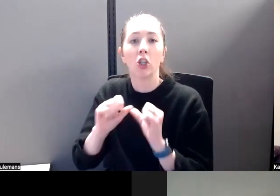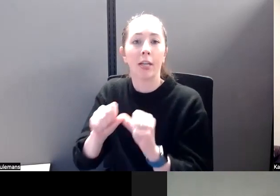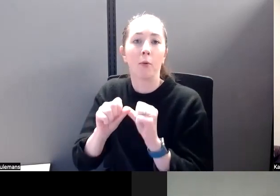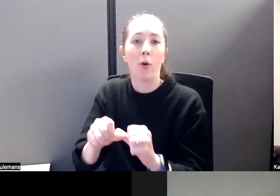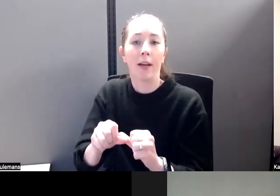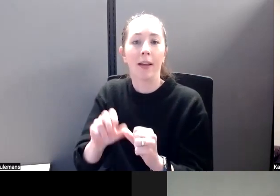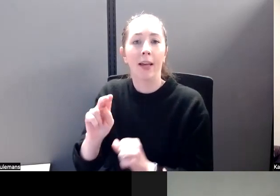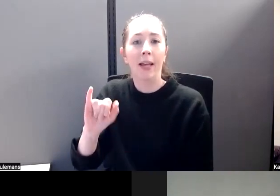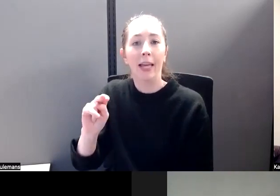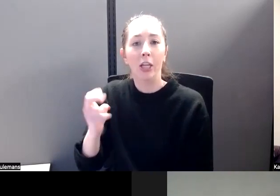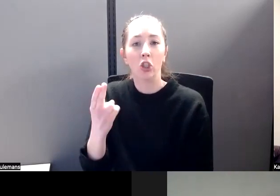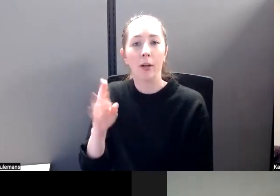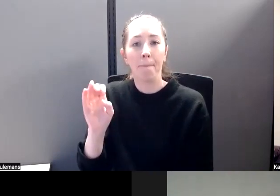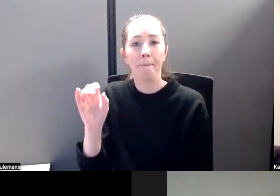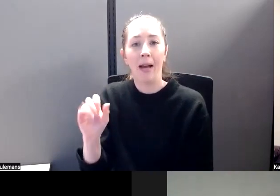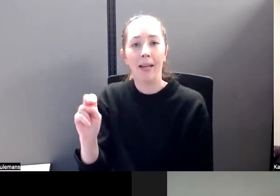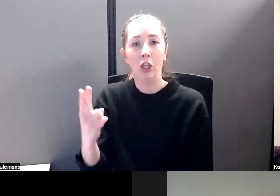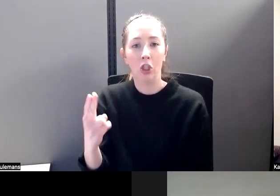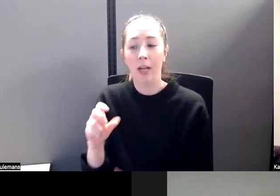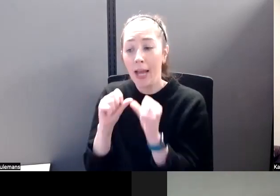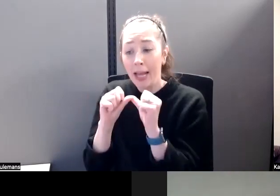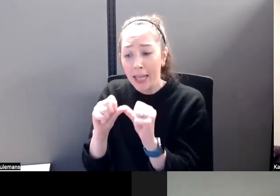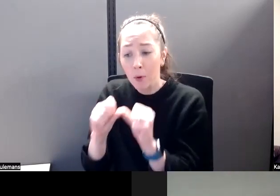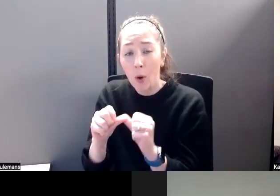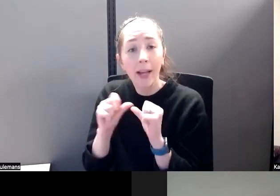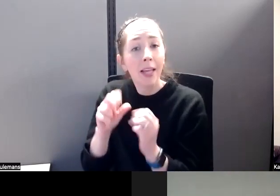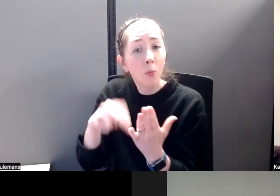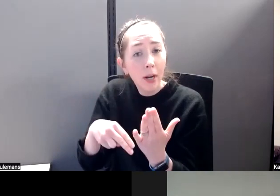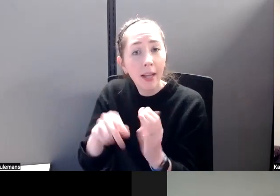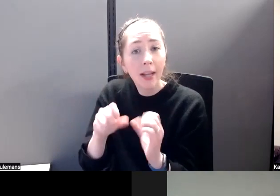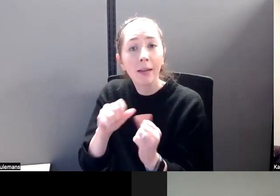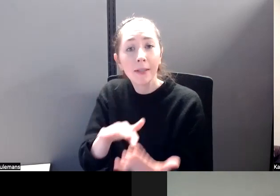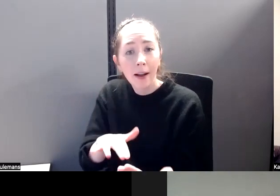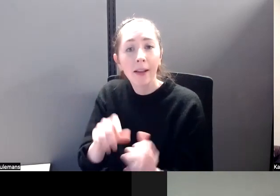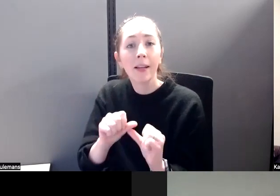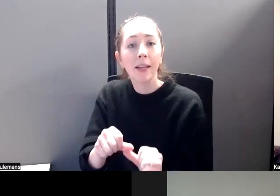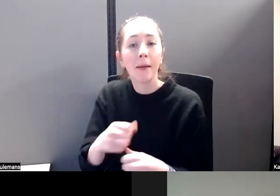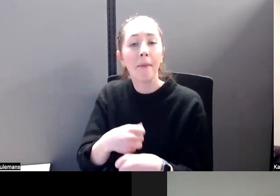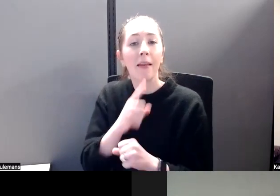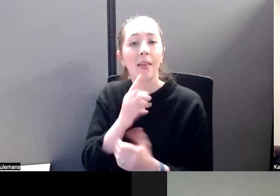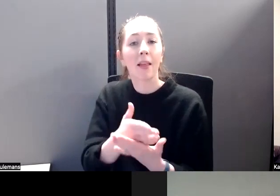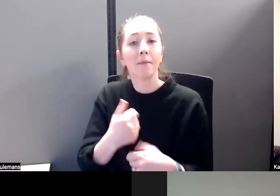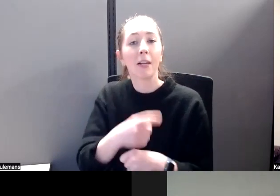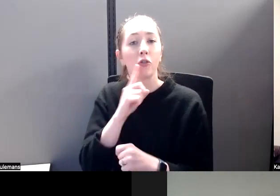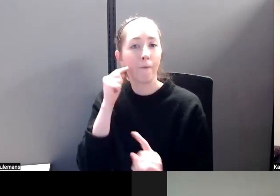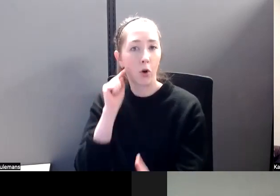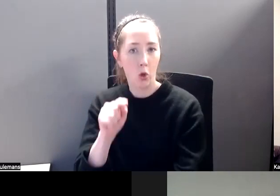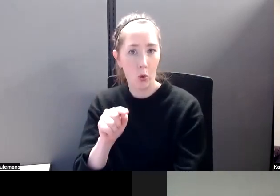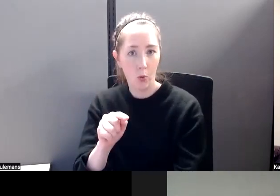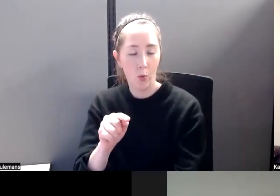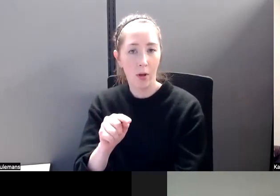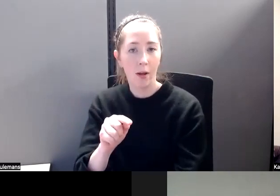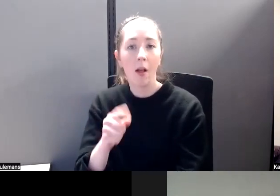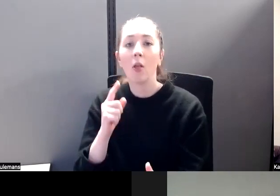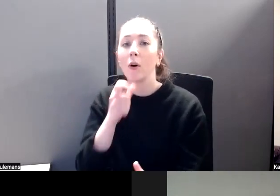inch. Just keep going, just keep reading, keep studying and keep making things and make it for you. Don't make